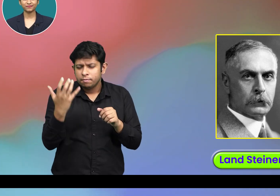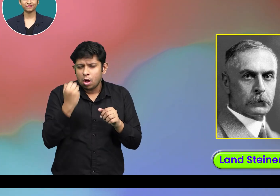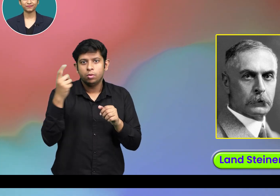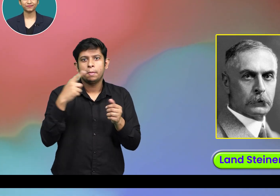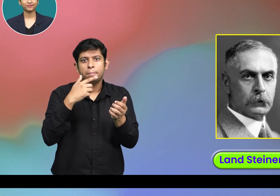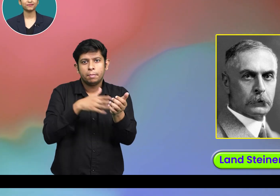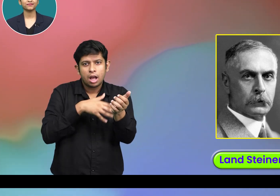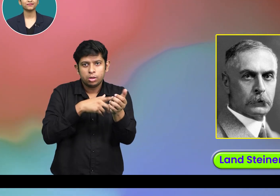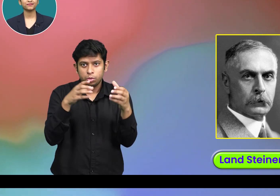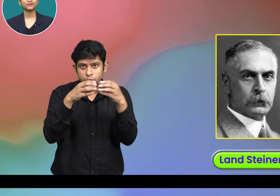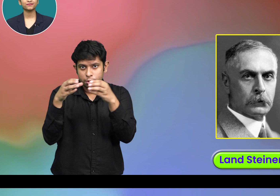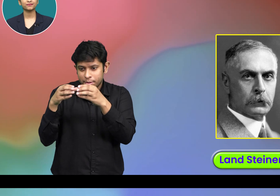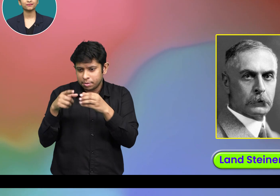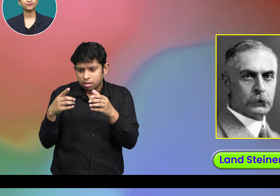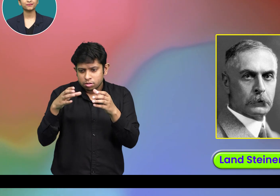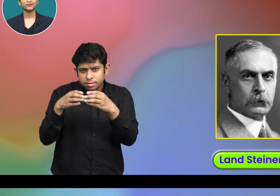us.